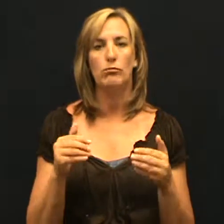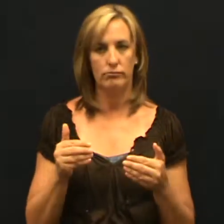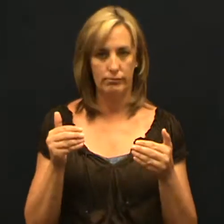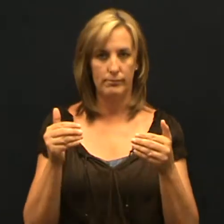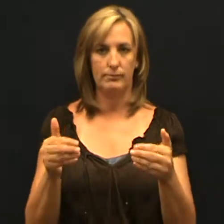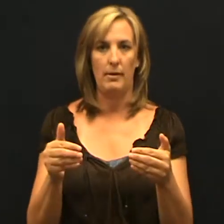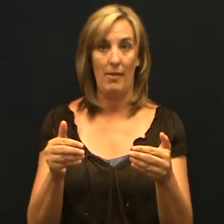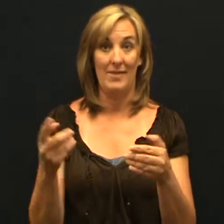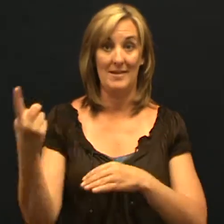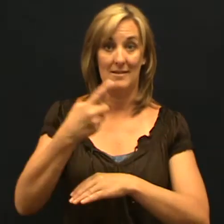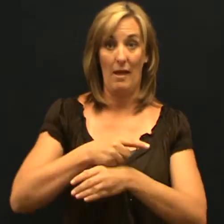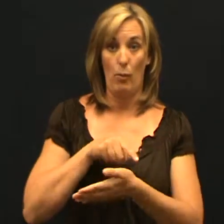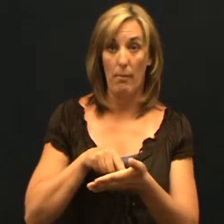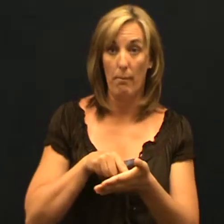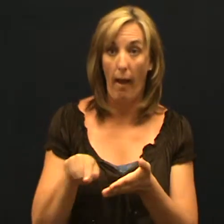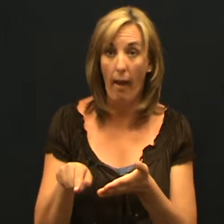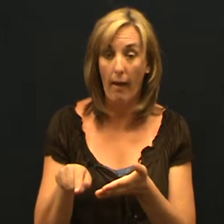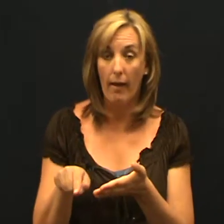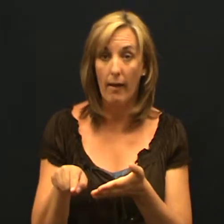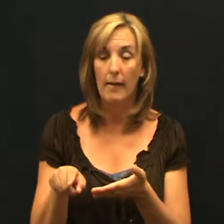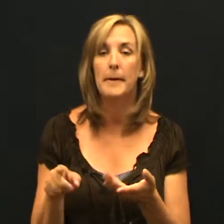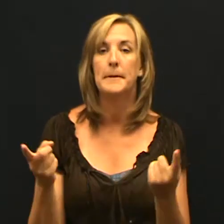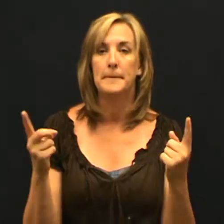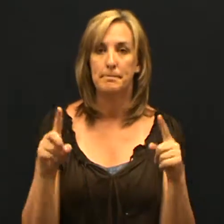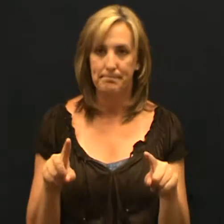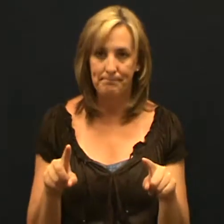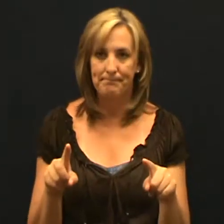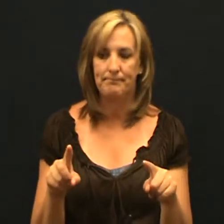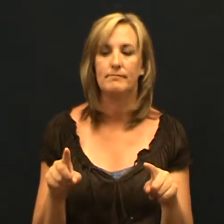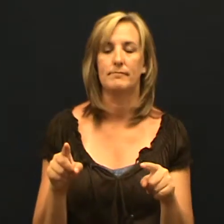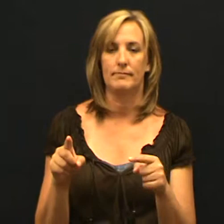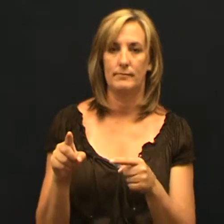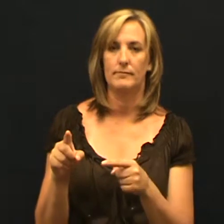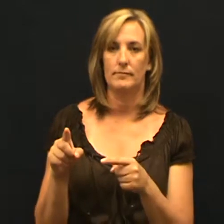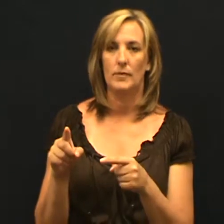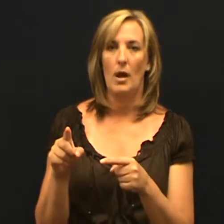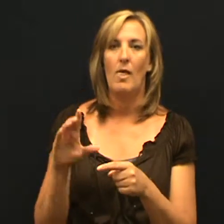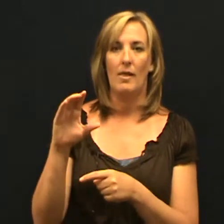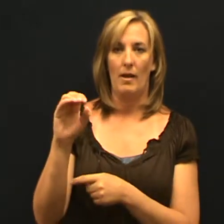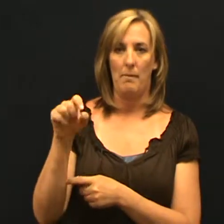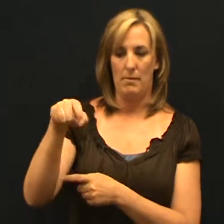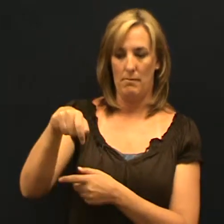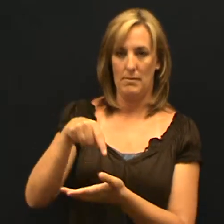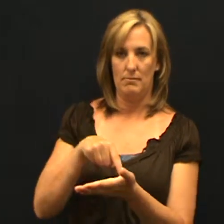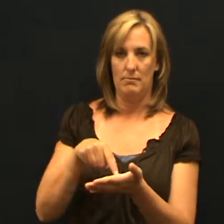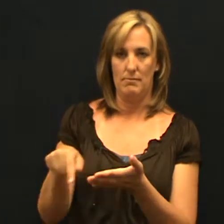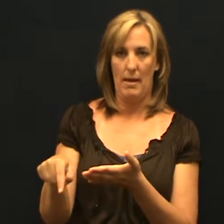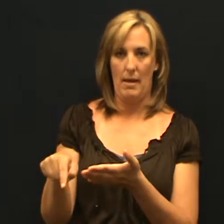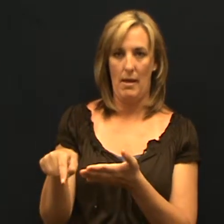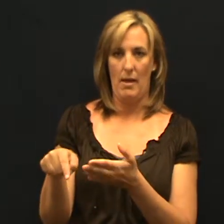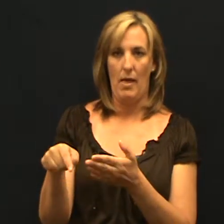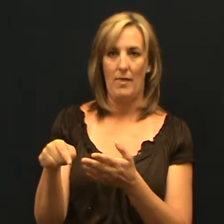payment. So as of that date of payment, the company pays that previously declared